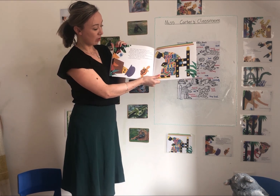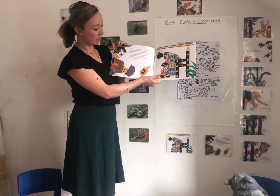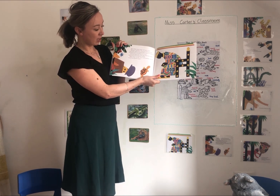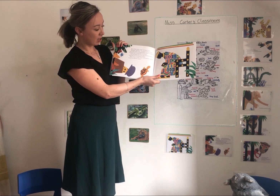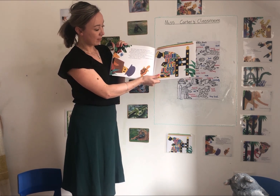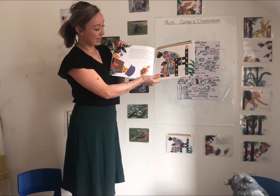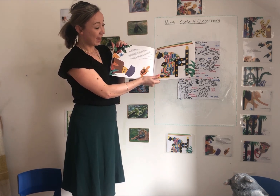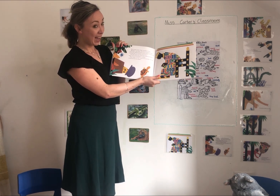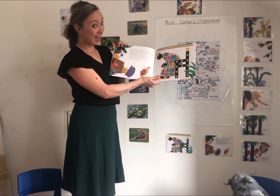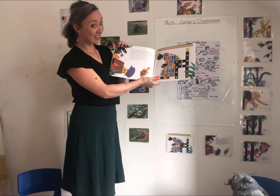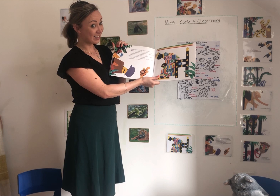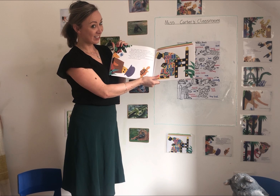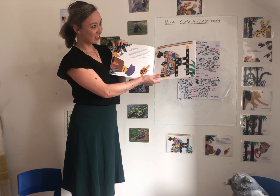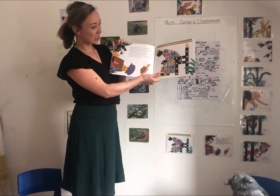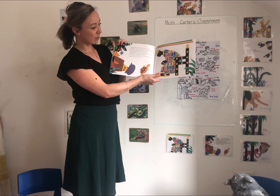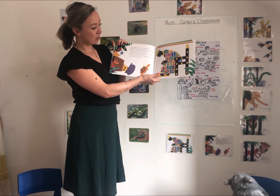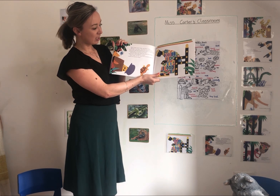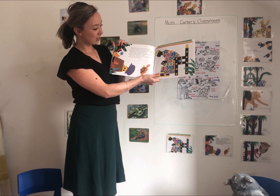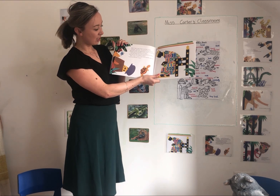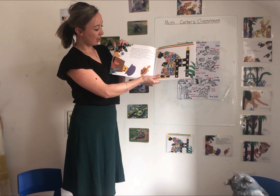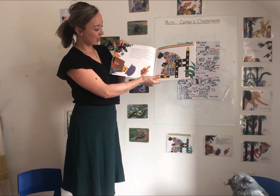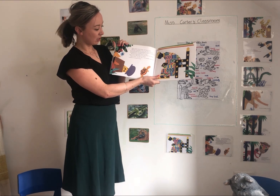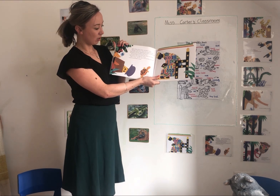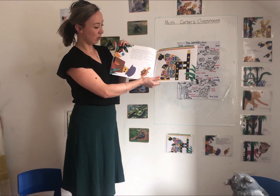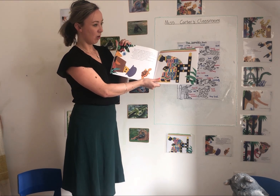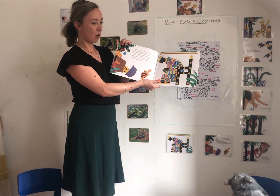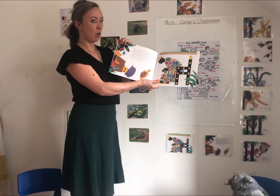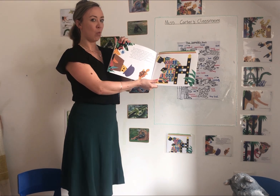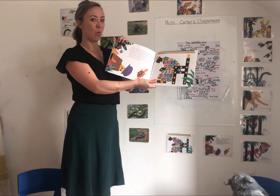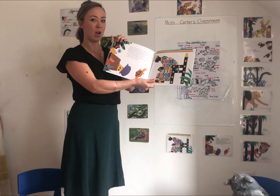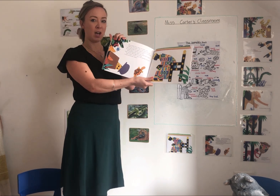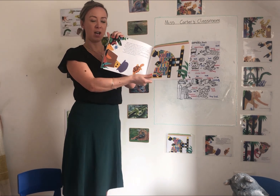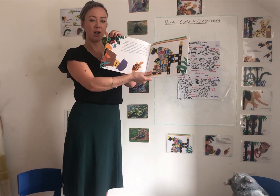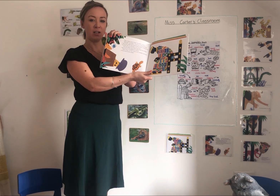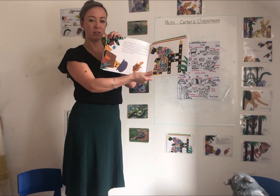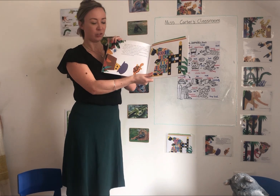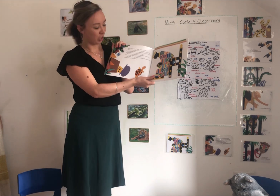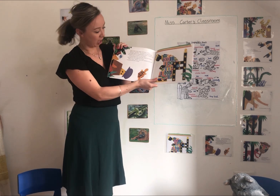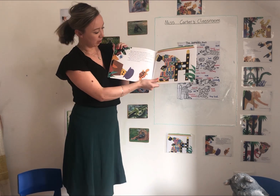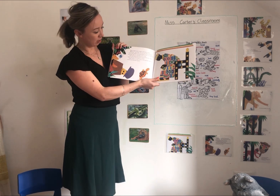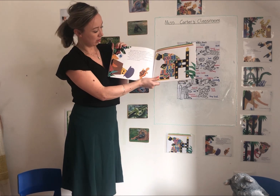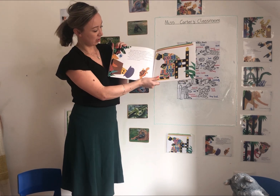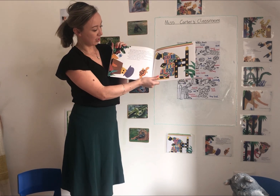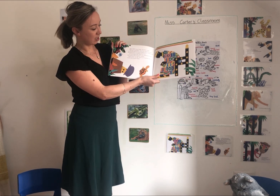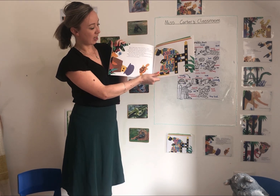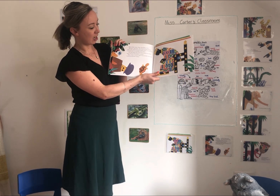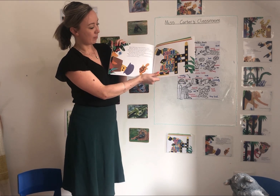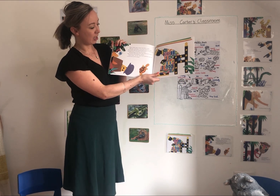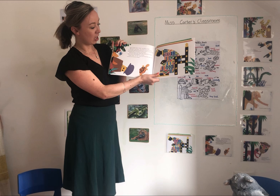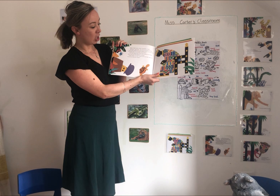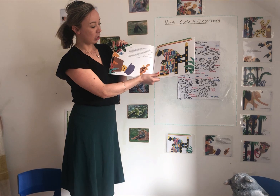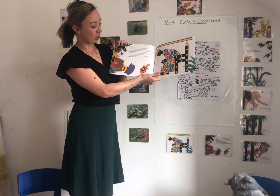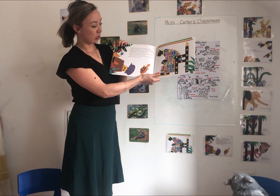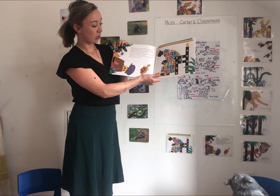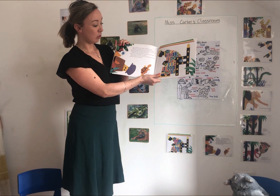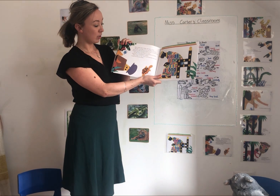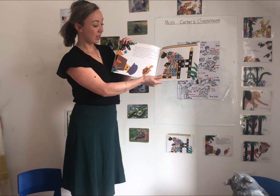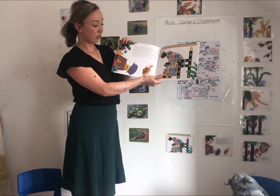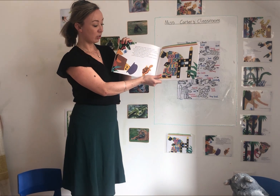drum, Naomi, and Asibo's inside. Well done, said Naomi. No one else could